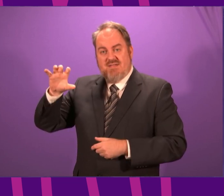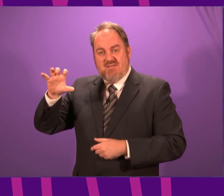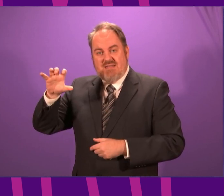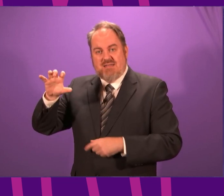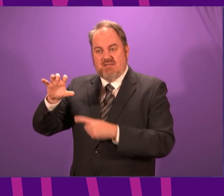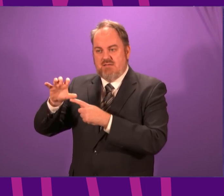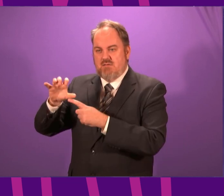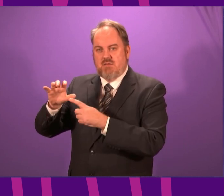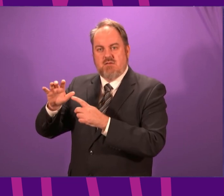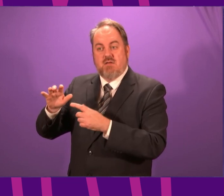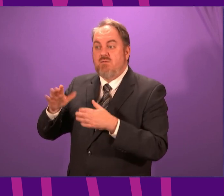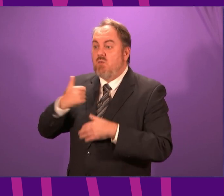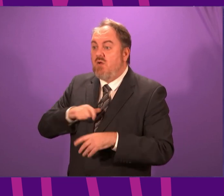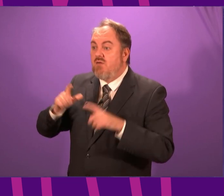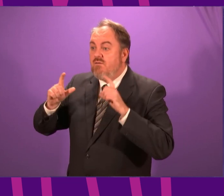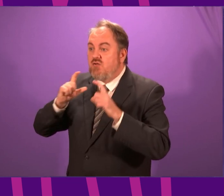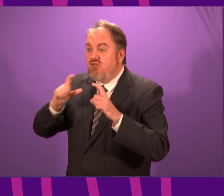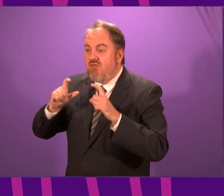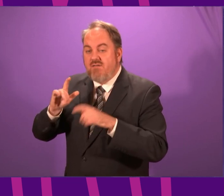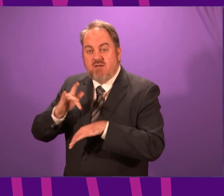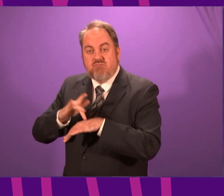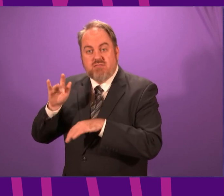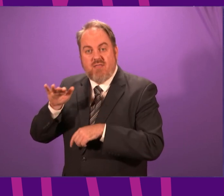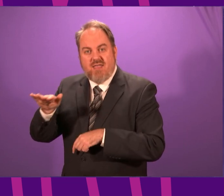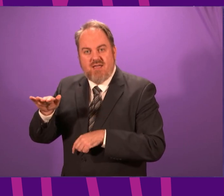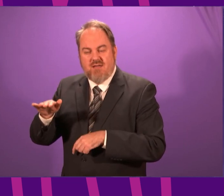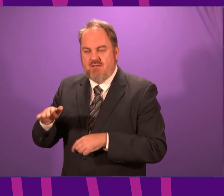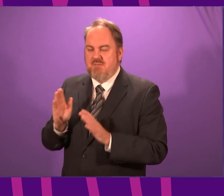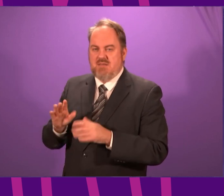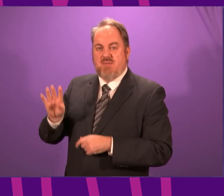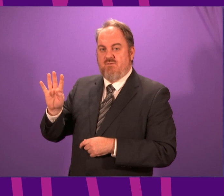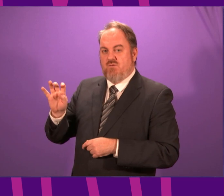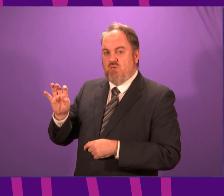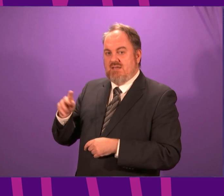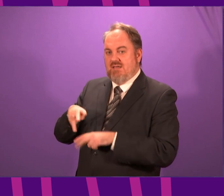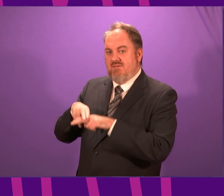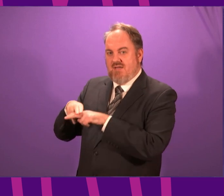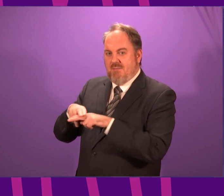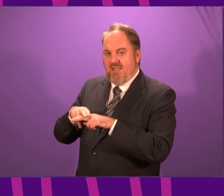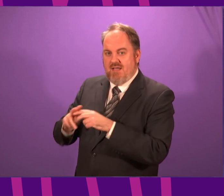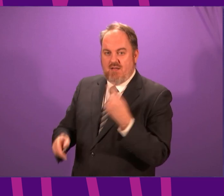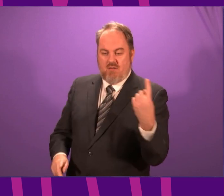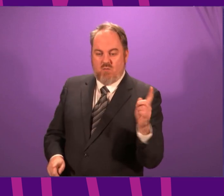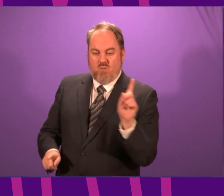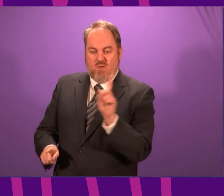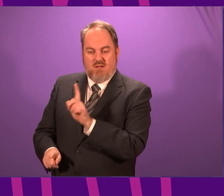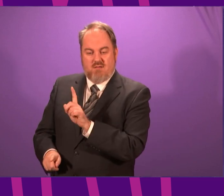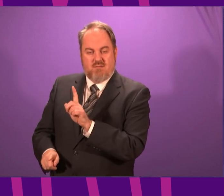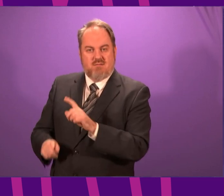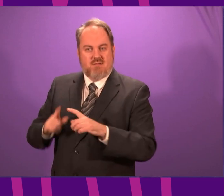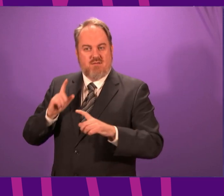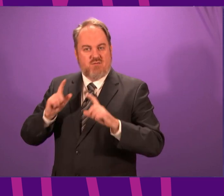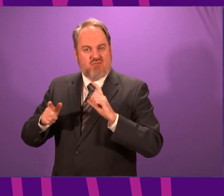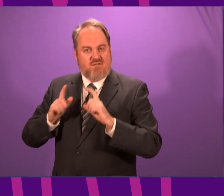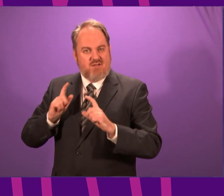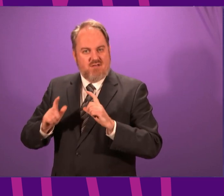already reduced numbers or having a videographer and photographer